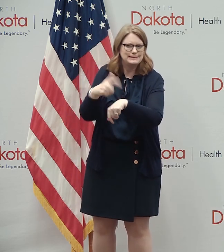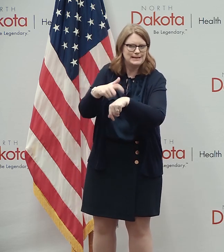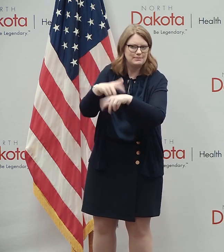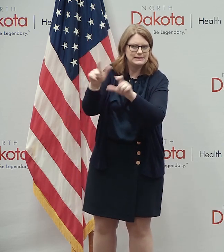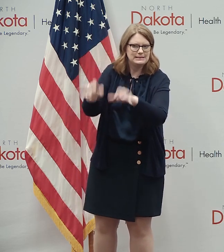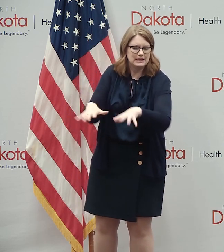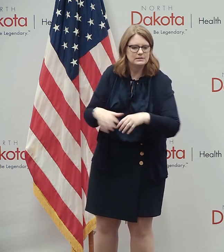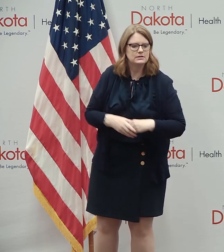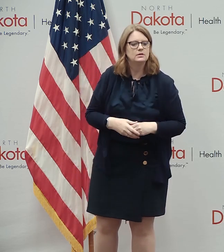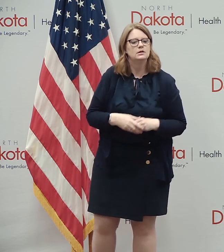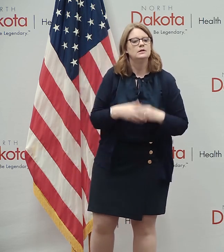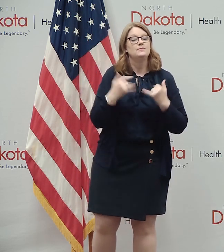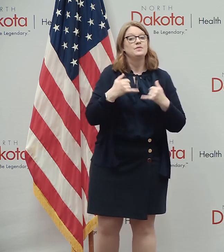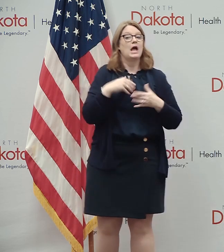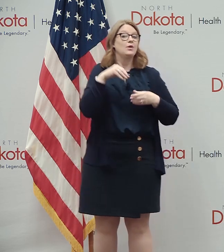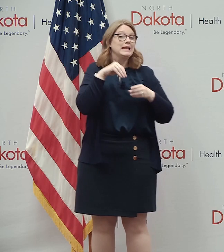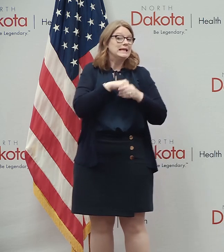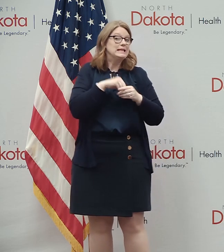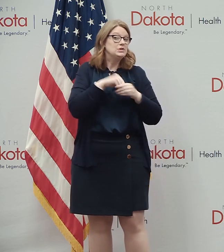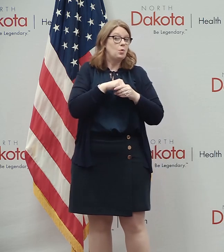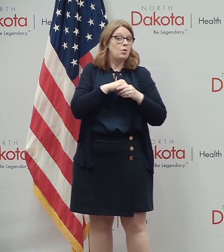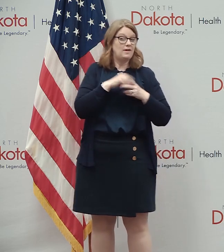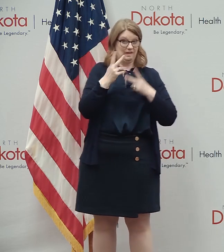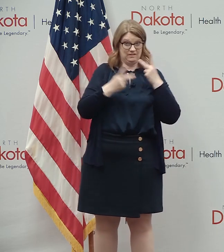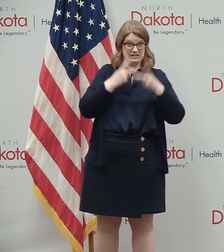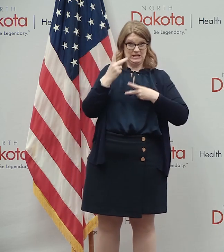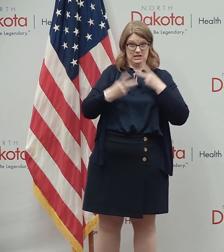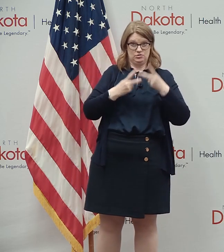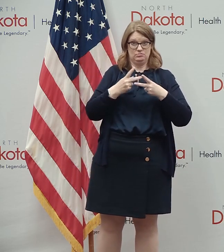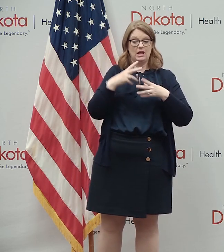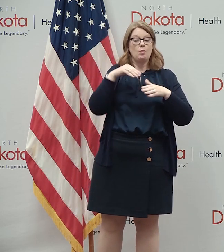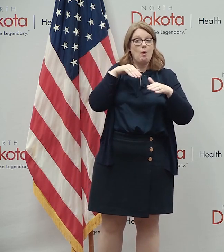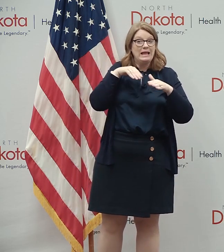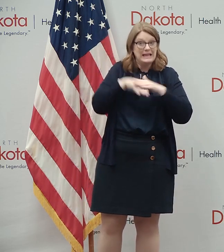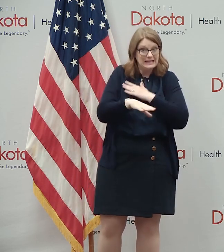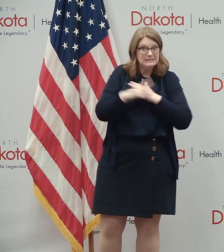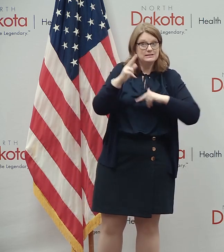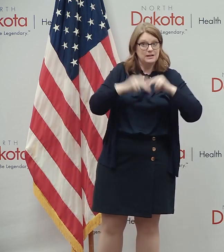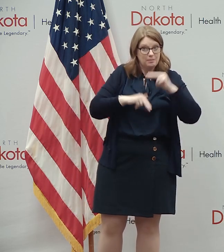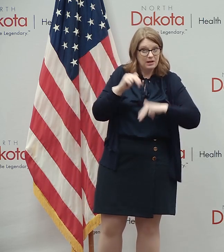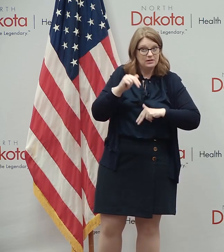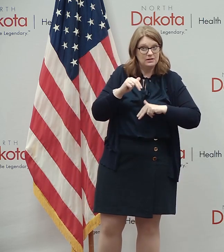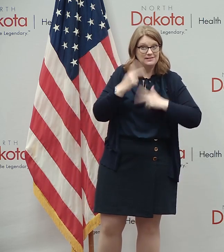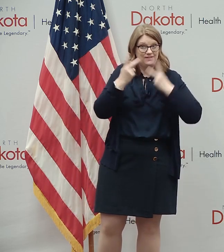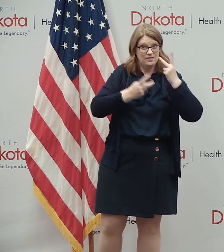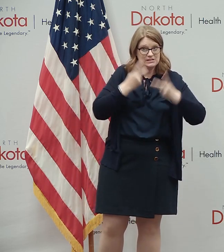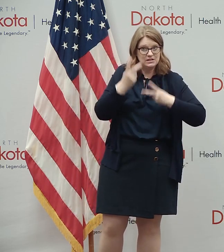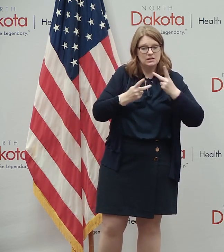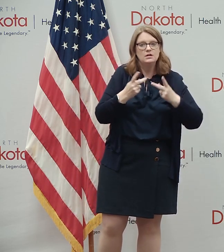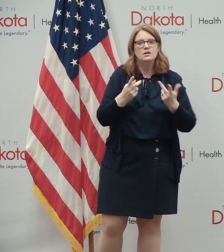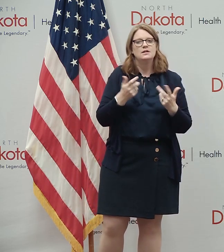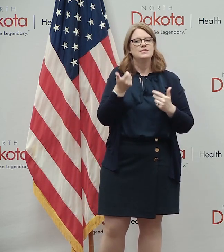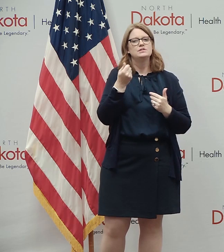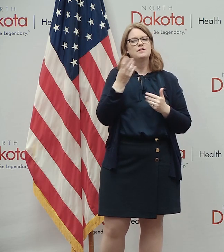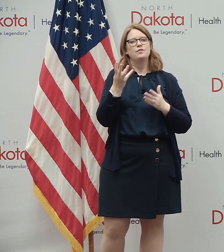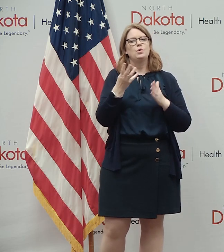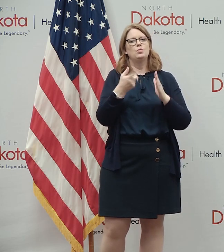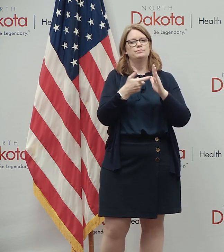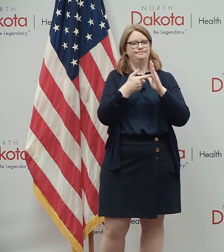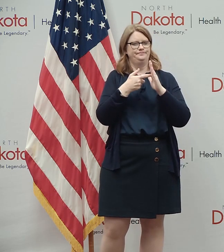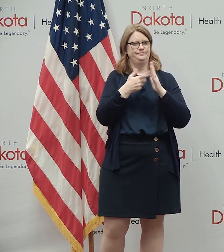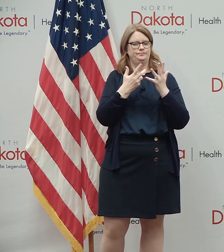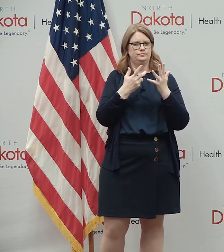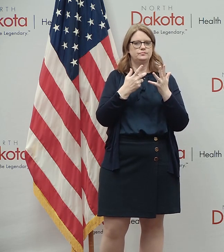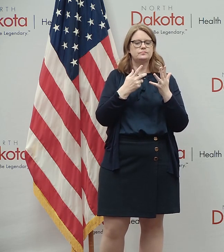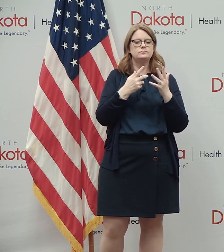phase process for indoor visitation looks at a couple of different factors, and this was shared in part on Friday, but we'll explain a little